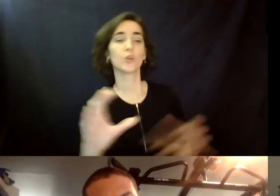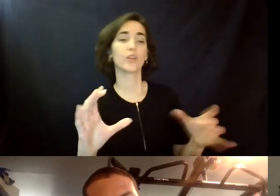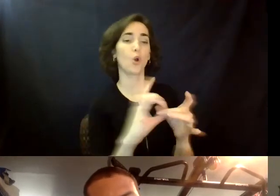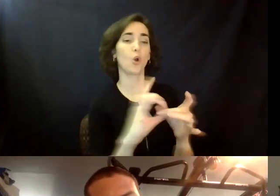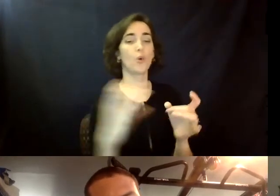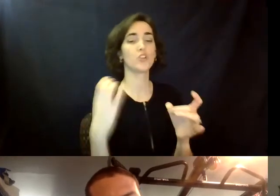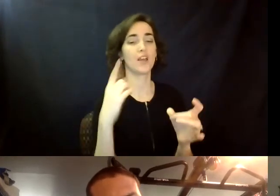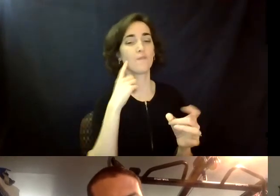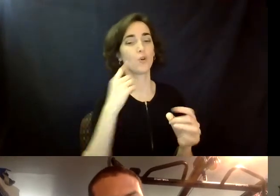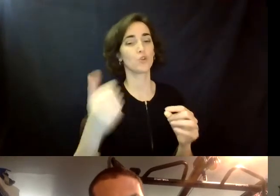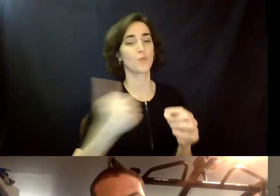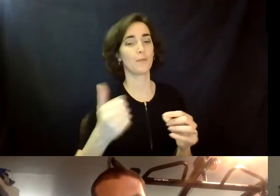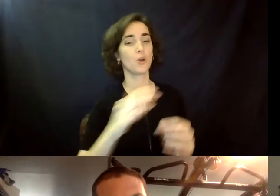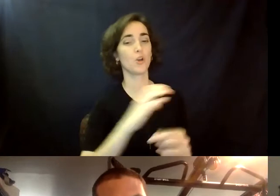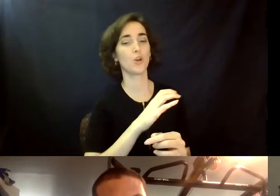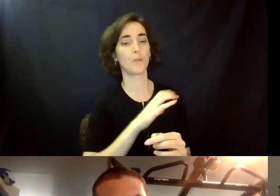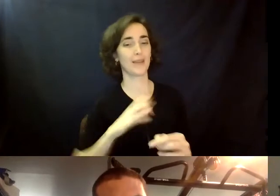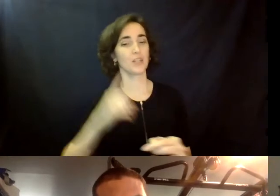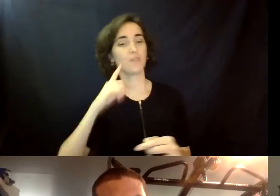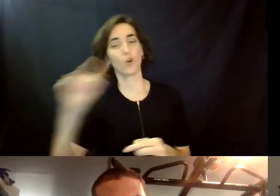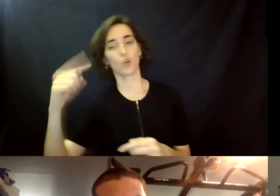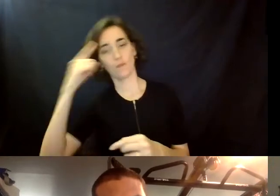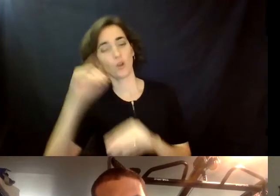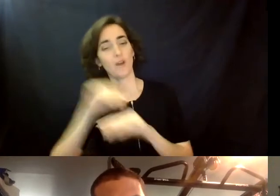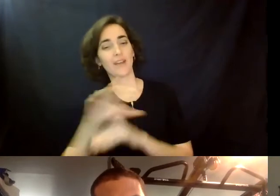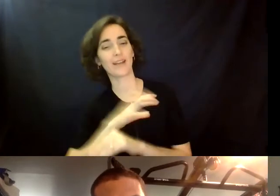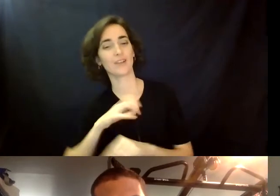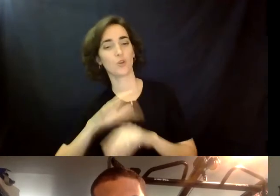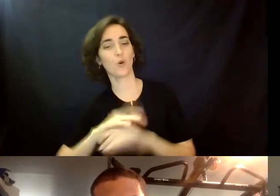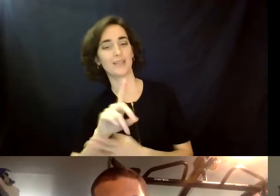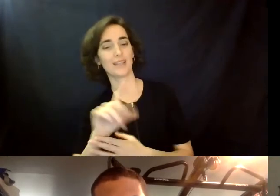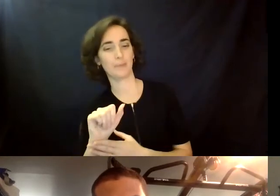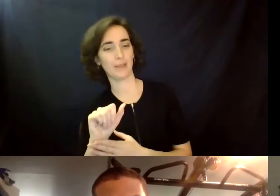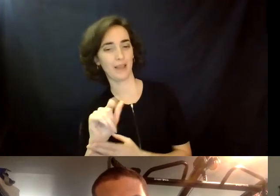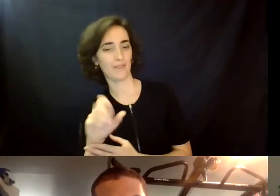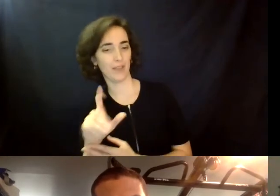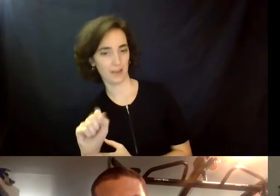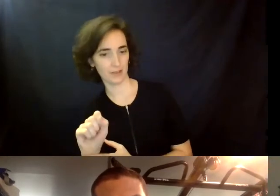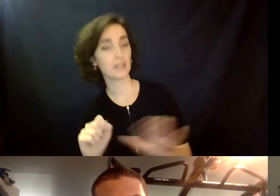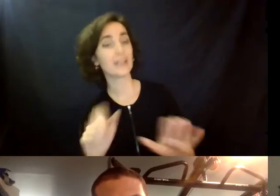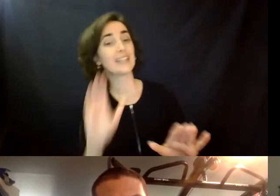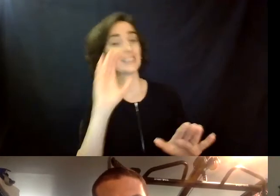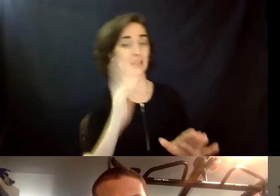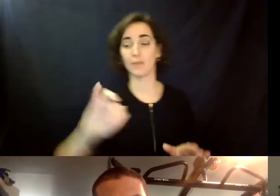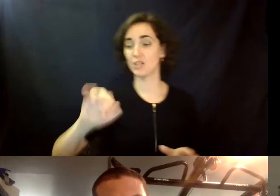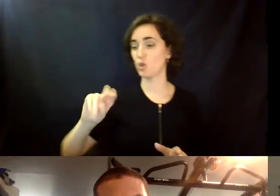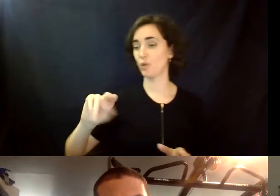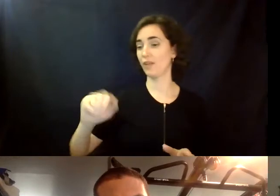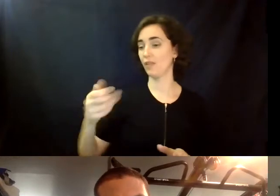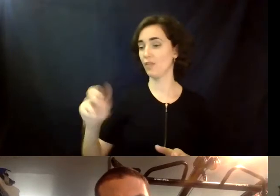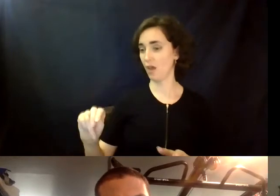transportation committee for the Governor's Advisory Council on Disability Affairs. And it seems like to have Jonathan and his